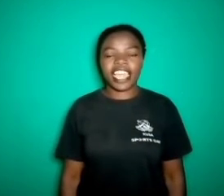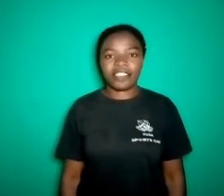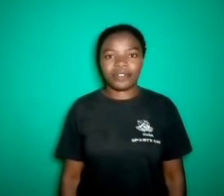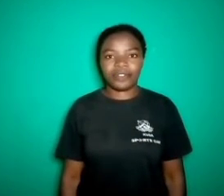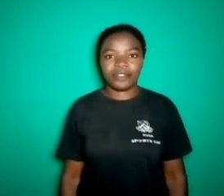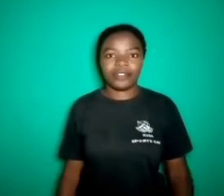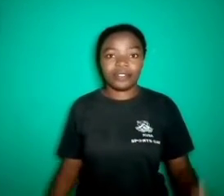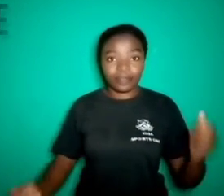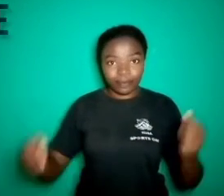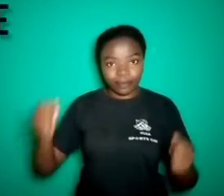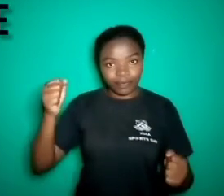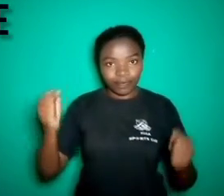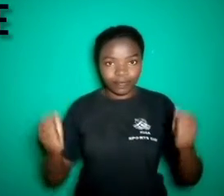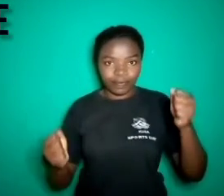Drive.